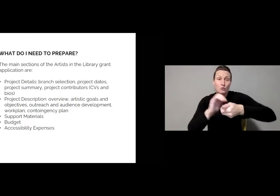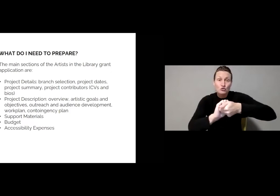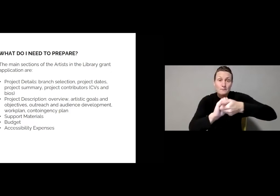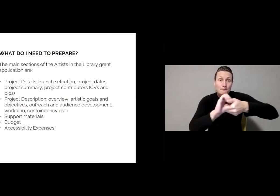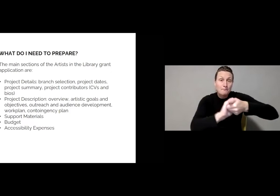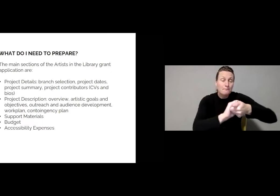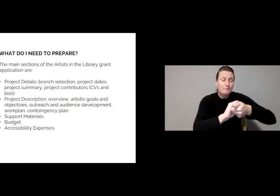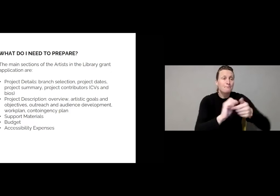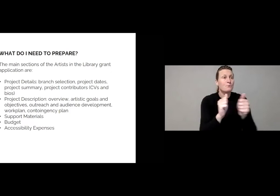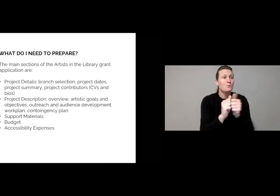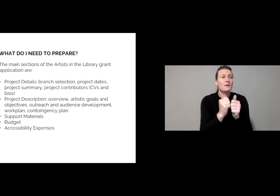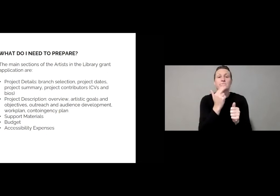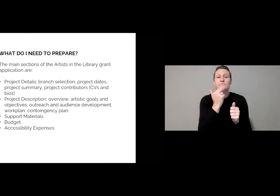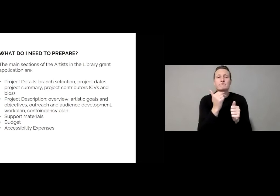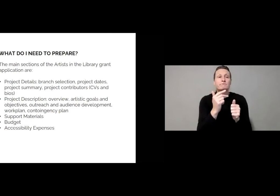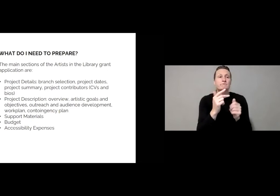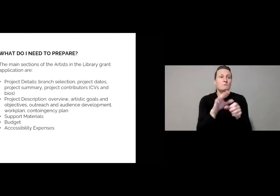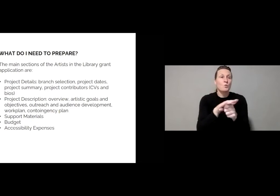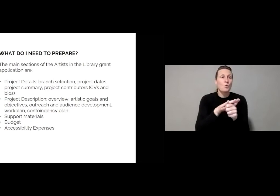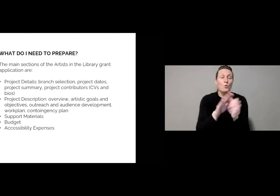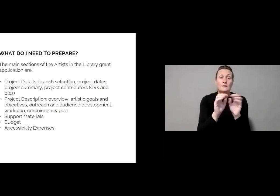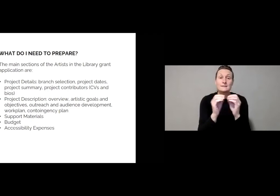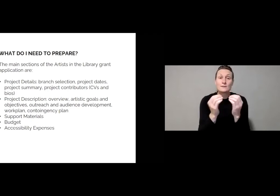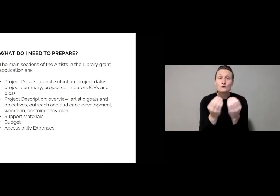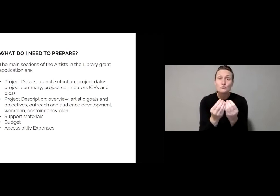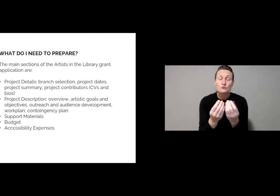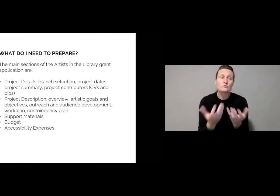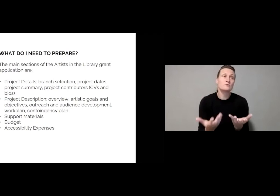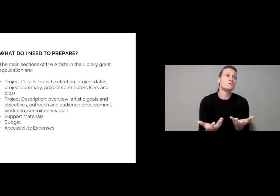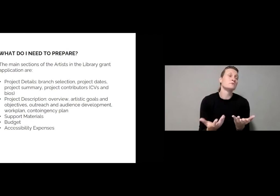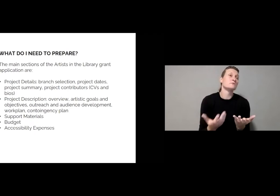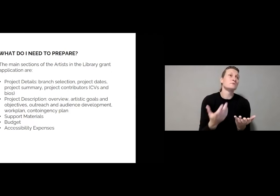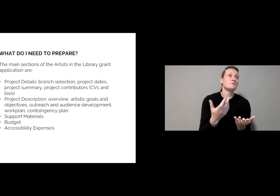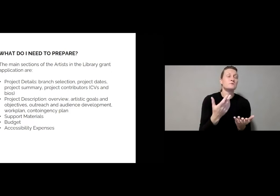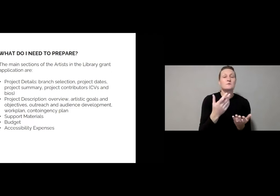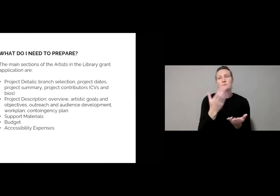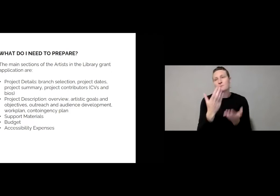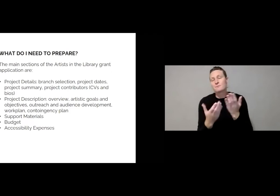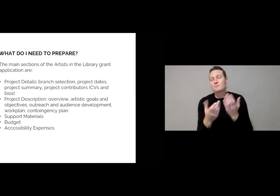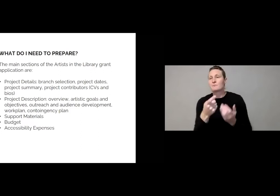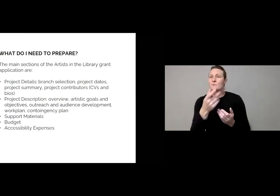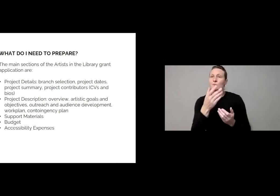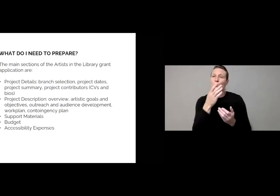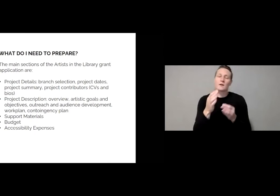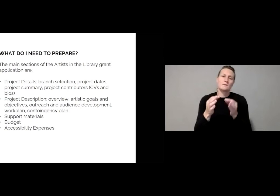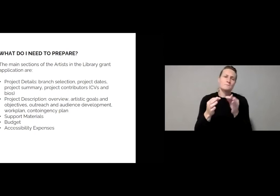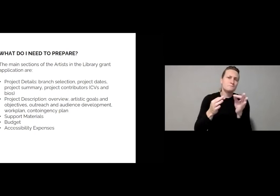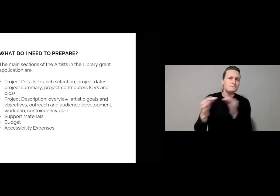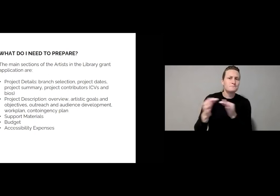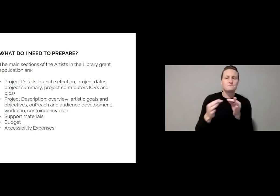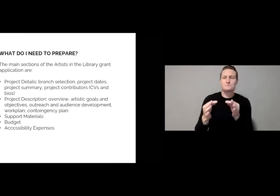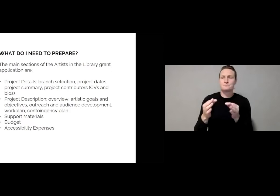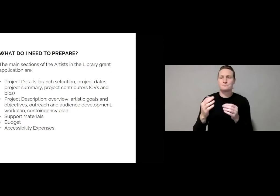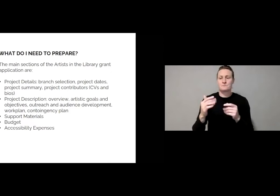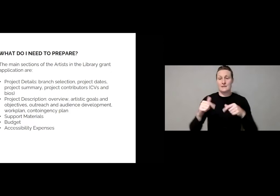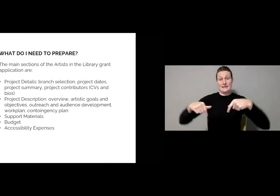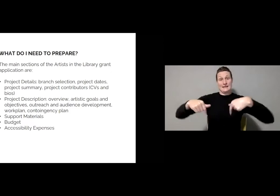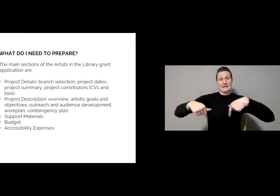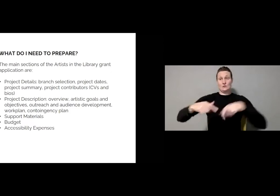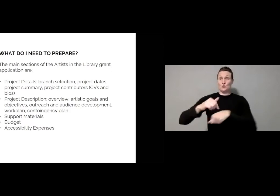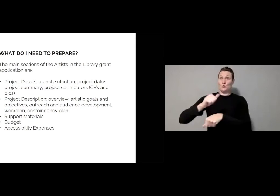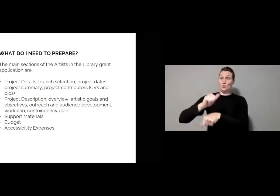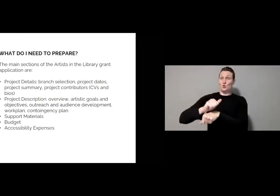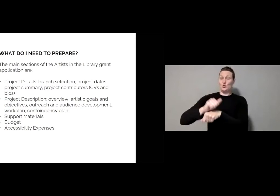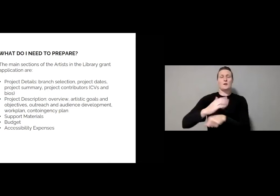community organizations, whether that's talking about, you know, how you're going to sort of find your audience for this work, whether